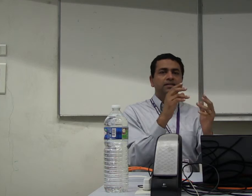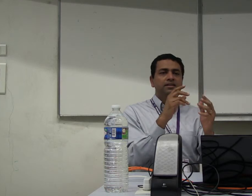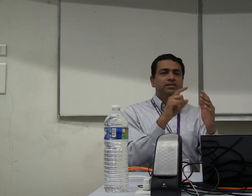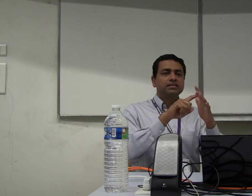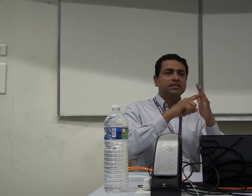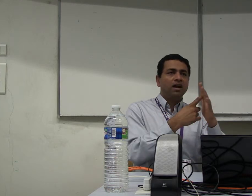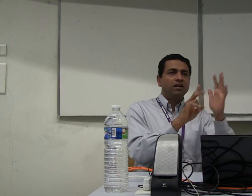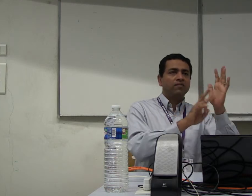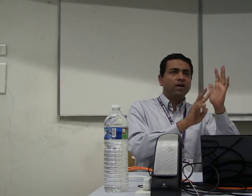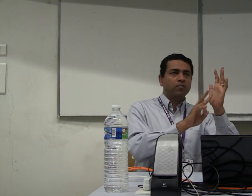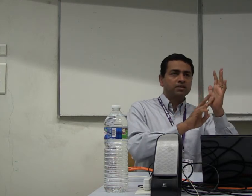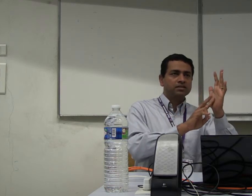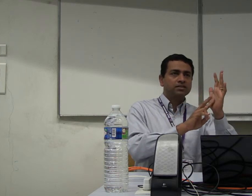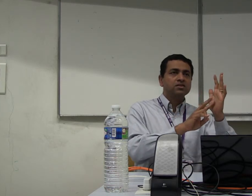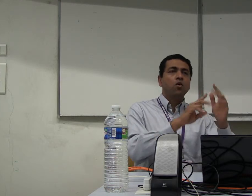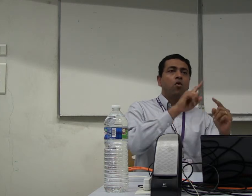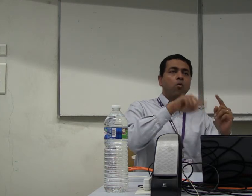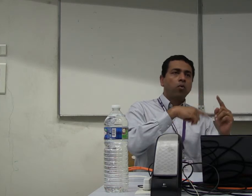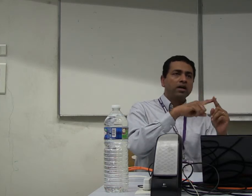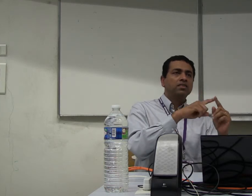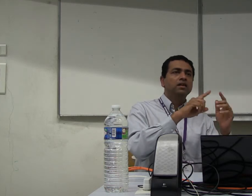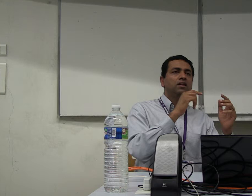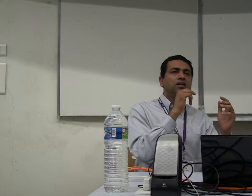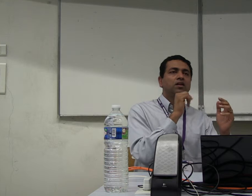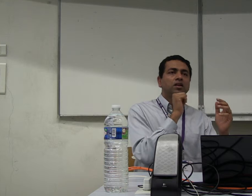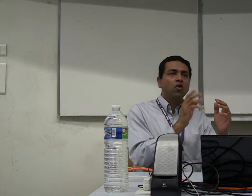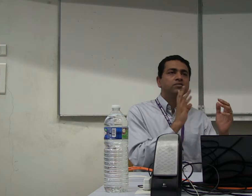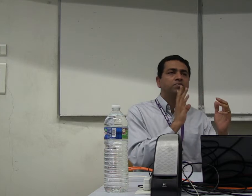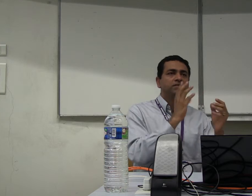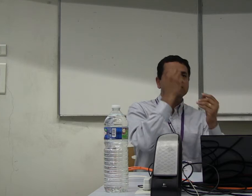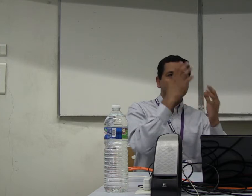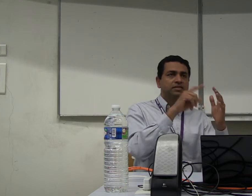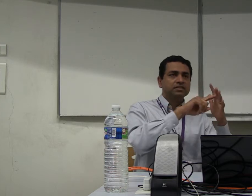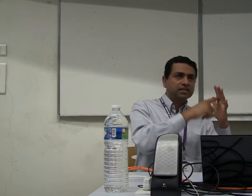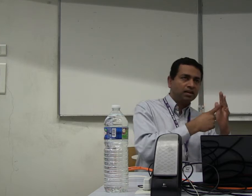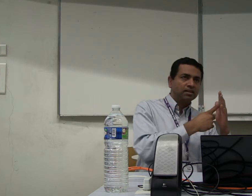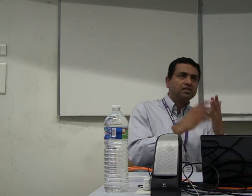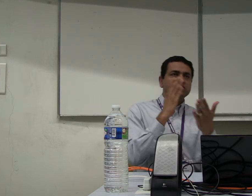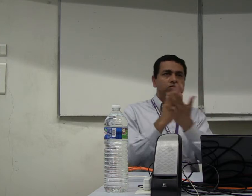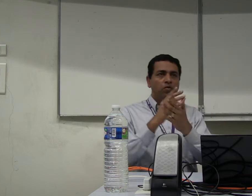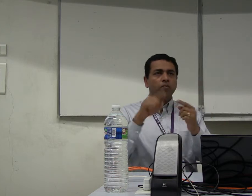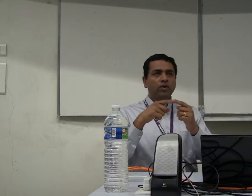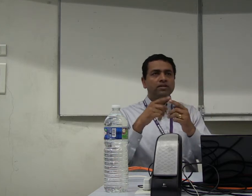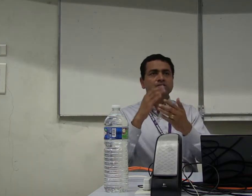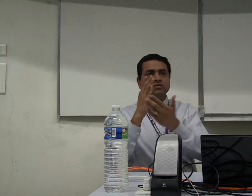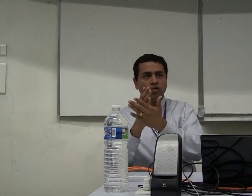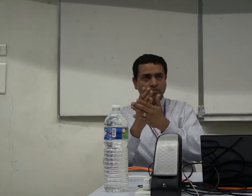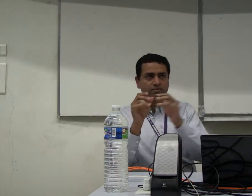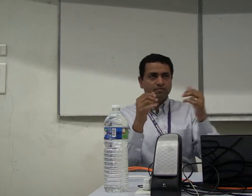technical limitations, as I said. So you can start a vibration when non-speech information starts